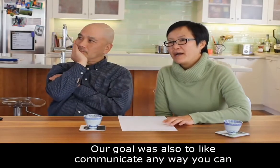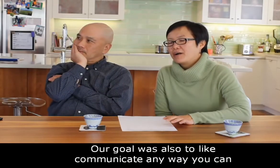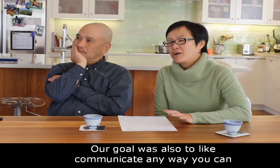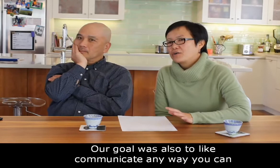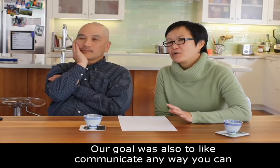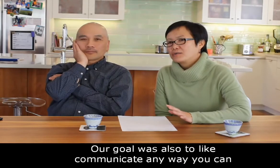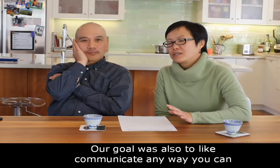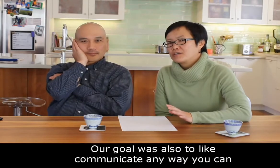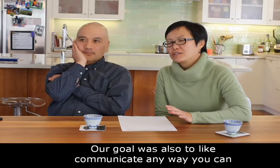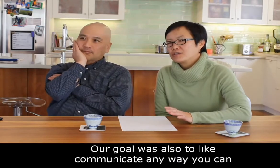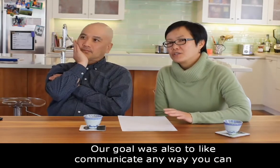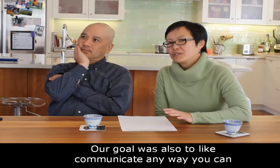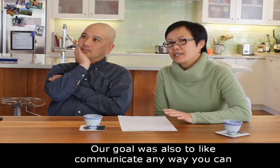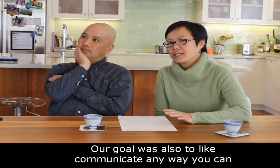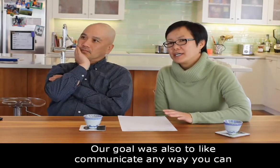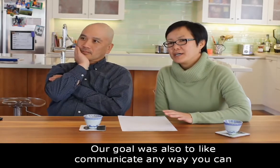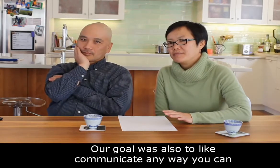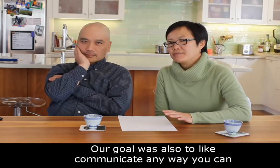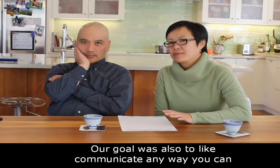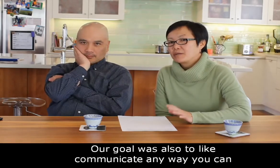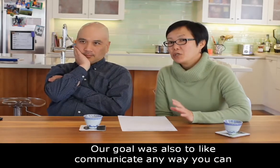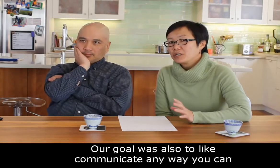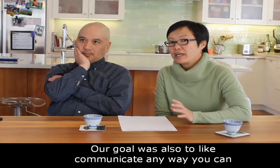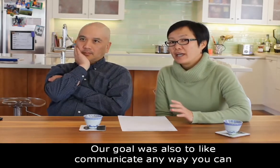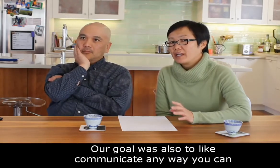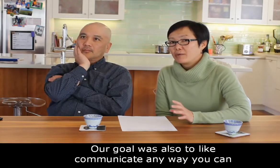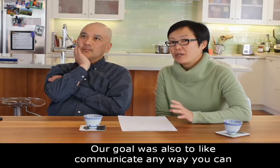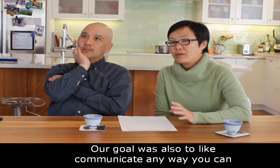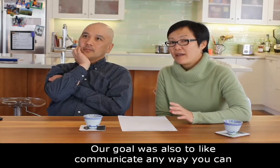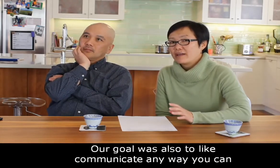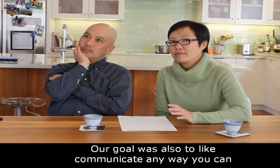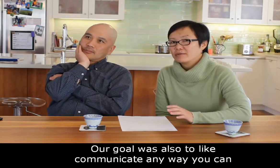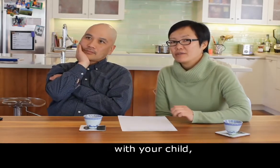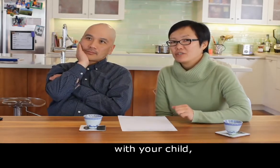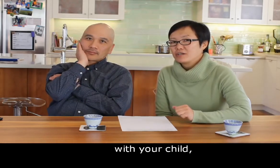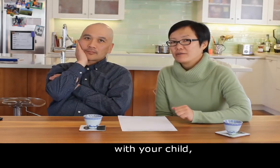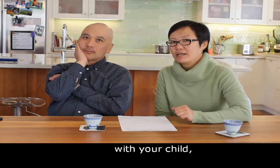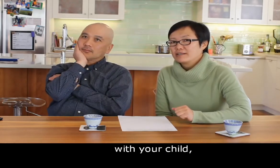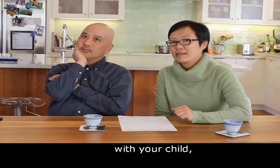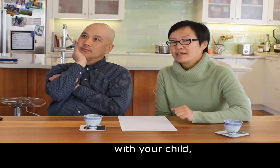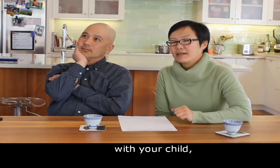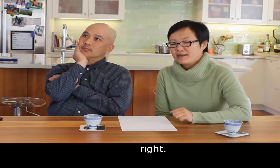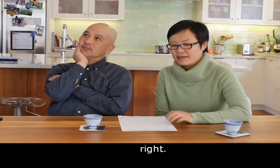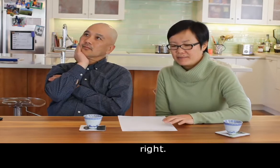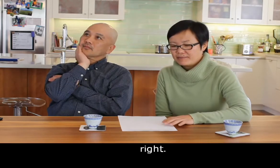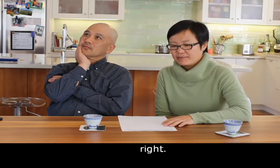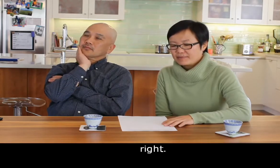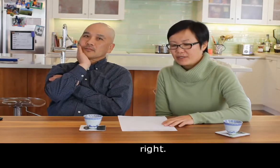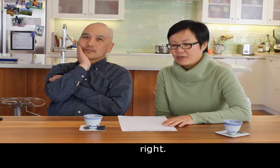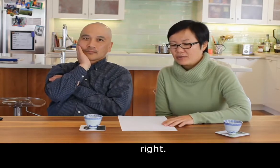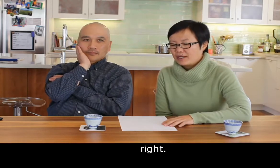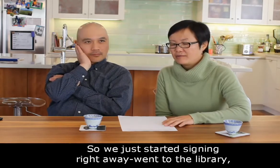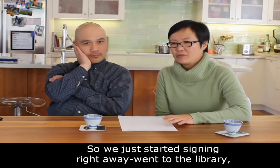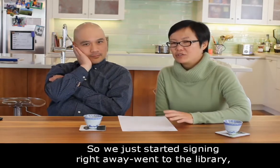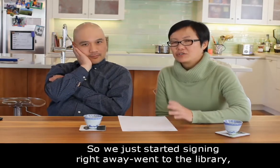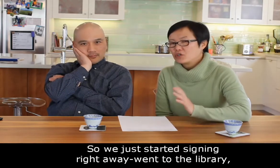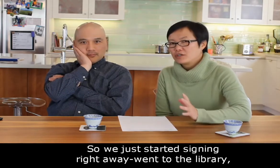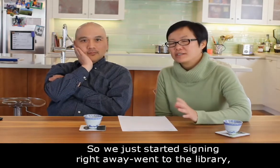our goal was also to communicate any way you can with your child, right? And we just started signing